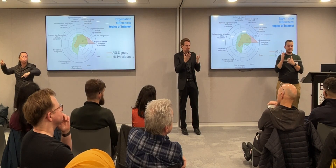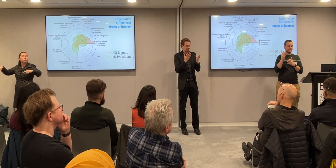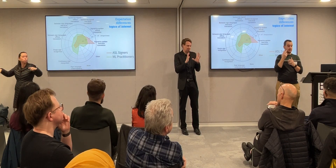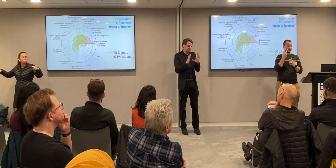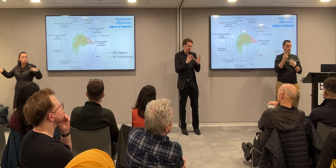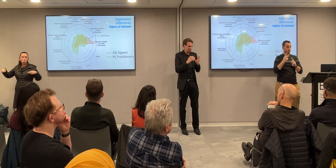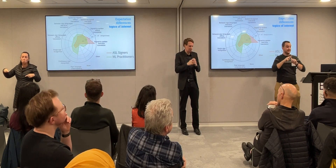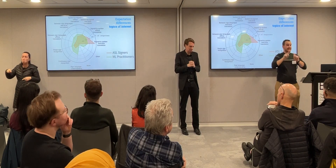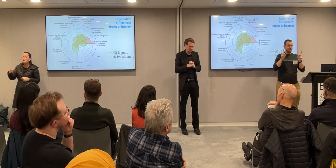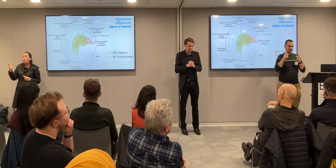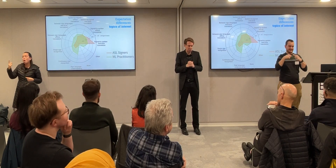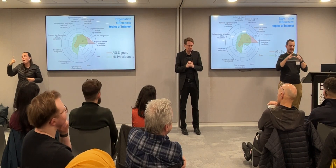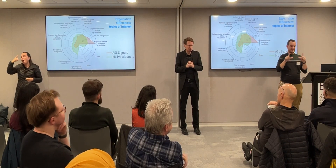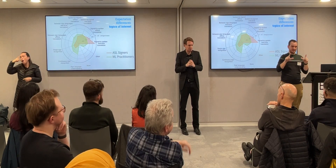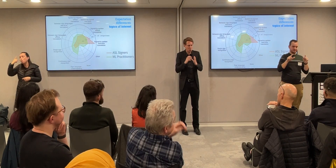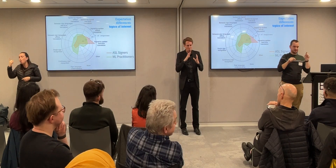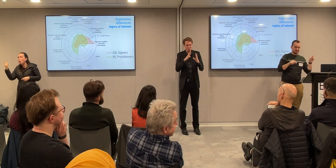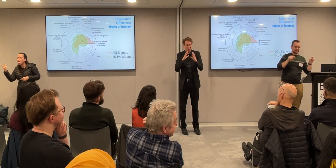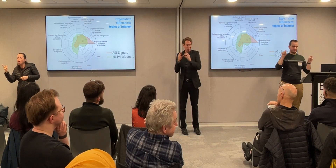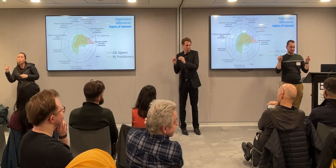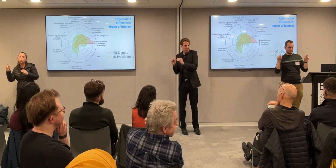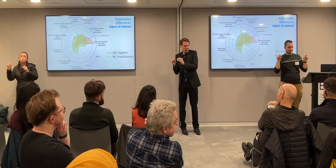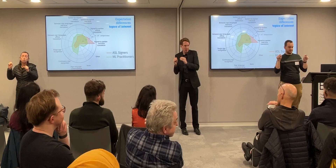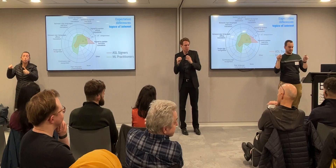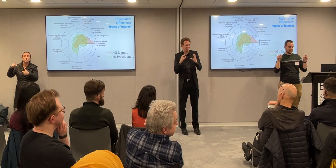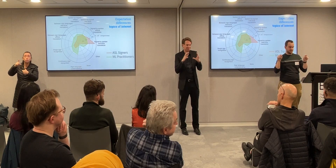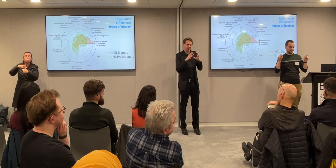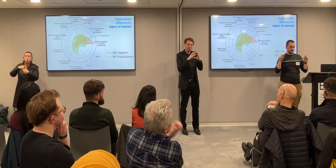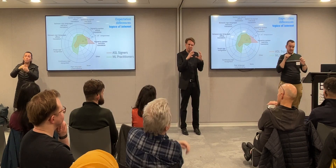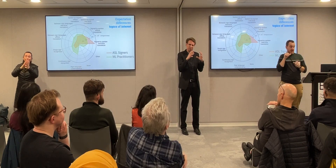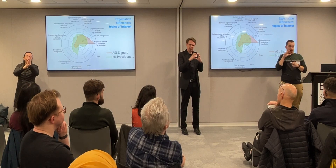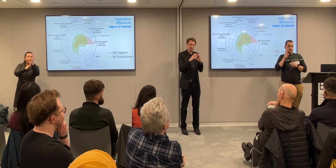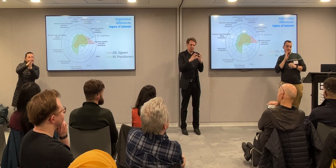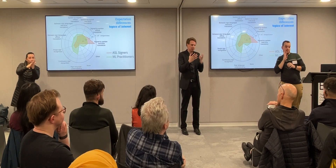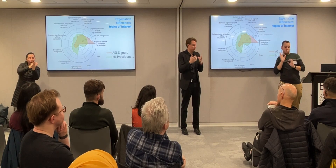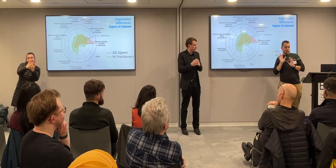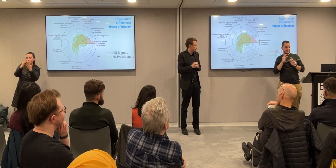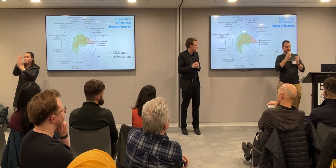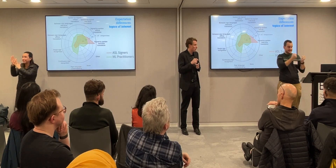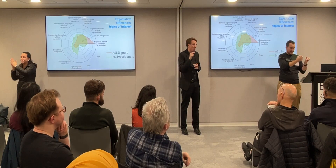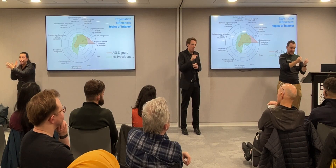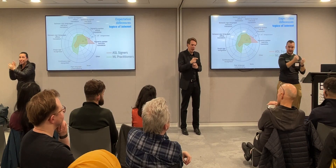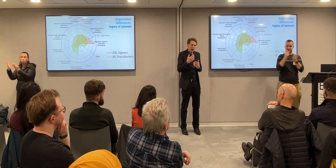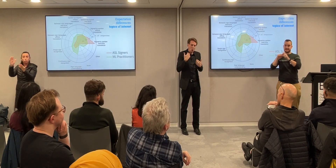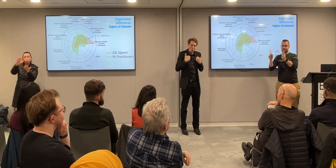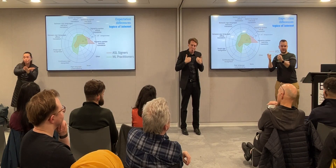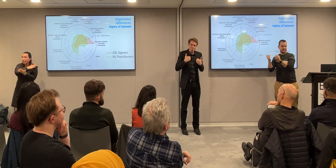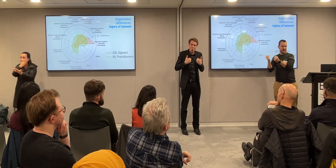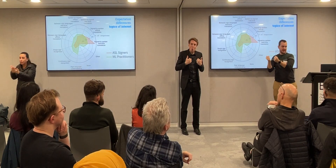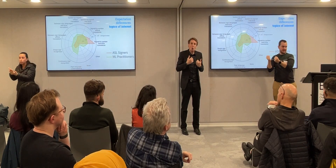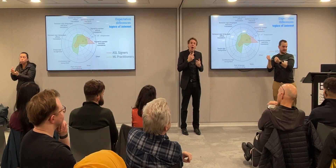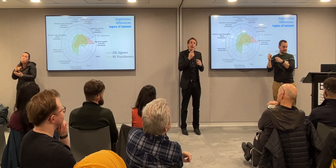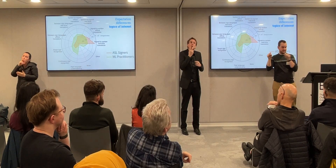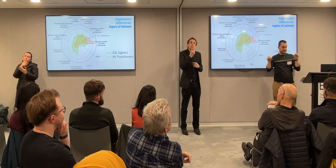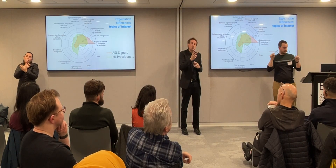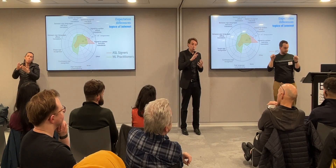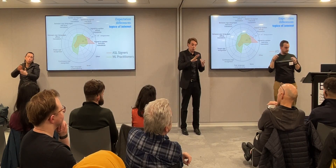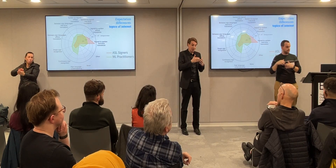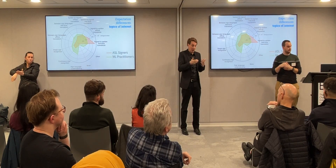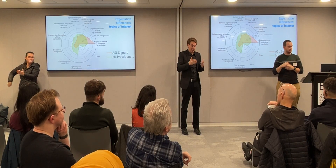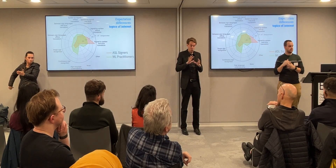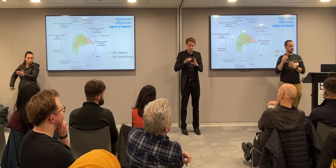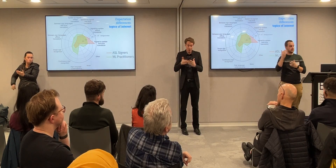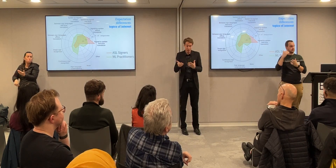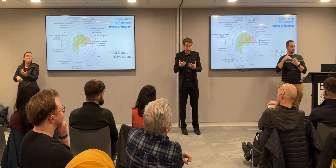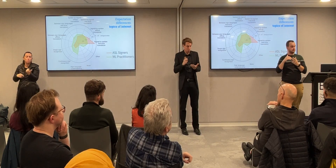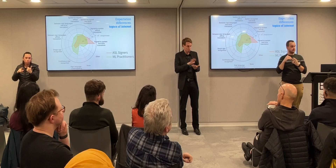Their topics of interest included translation between two different sign languages, and it didn't even include a spoken language as one of their topics